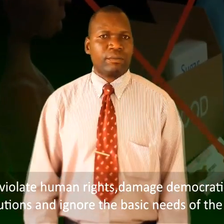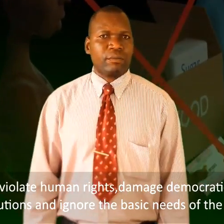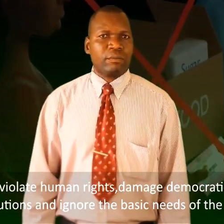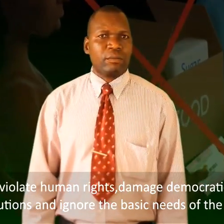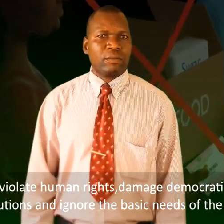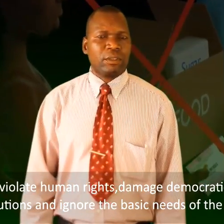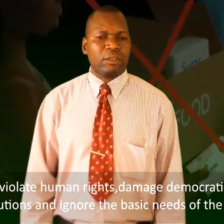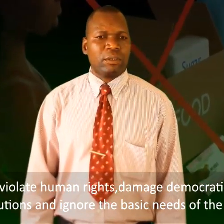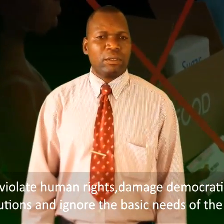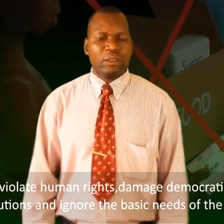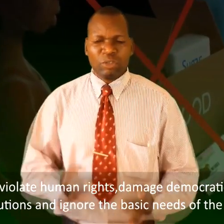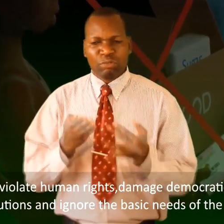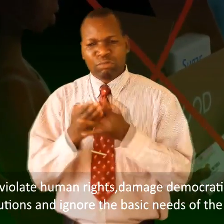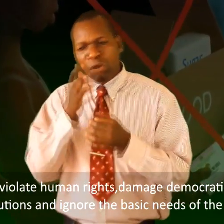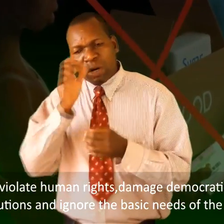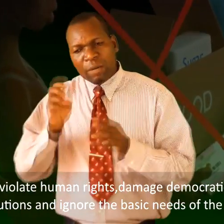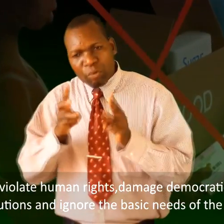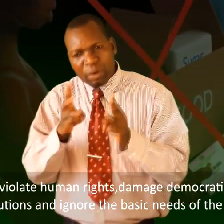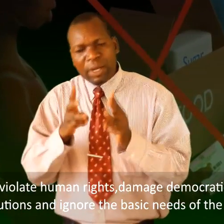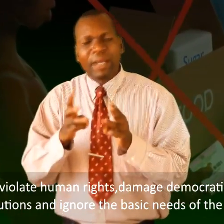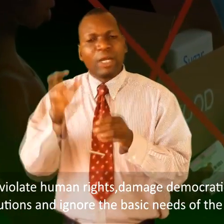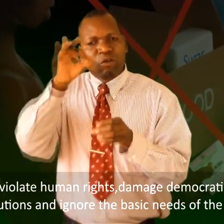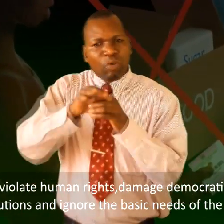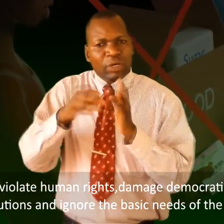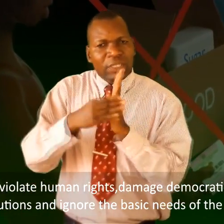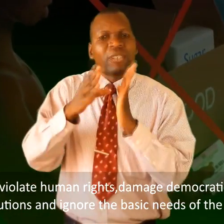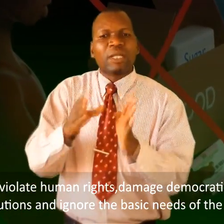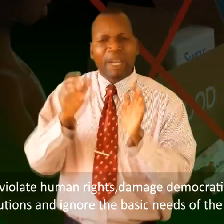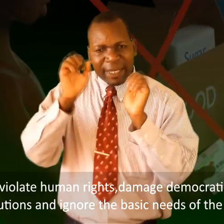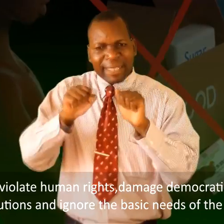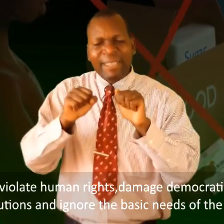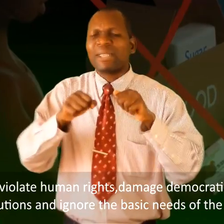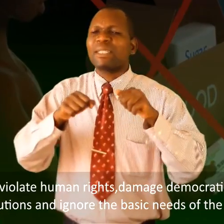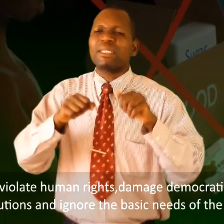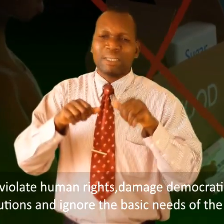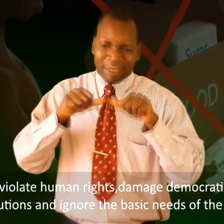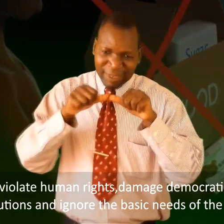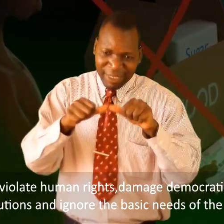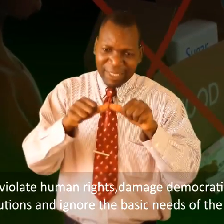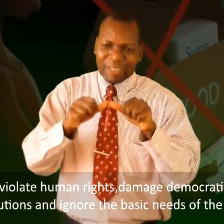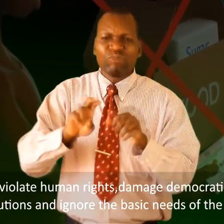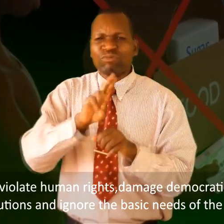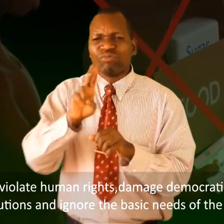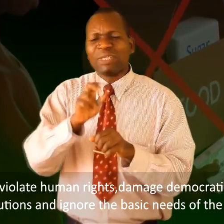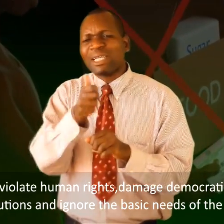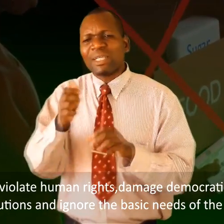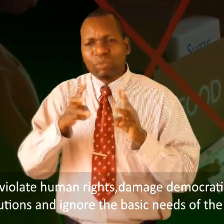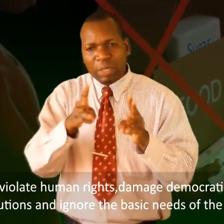rights, damage democratic institutions, and ignore the basic needs of the people.